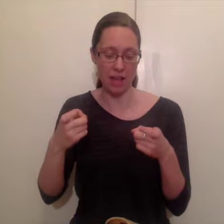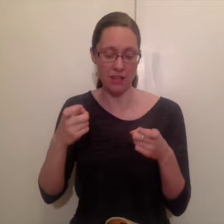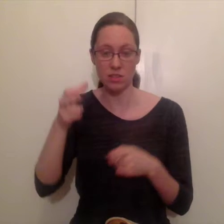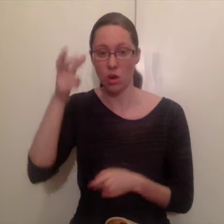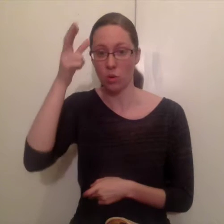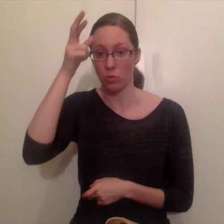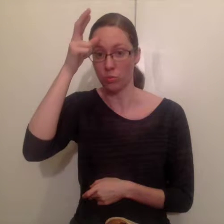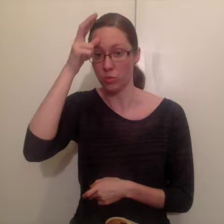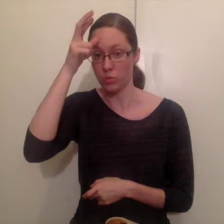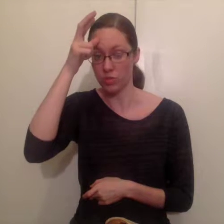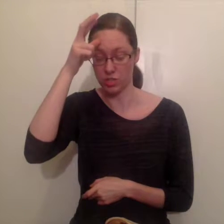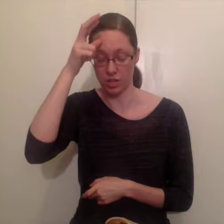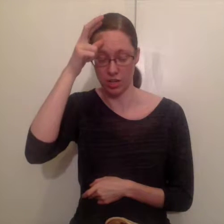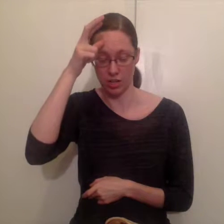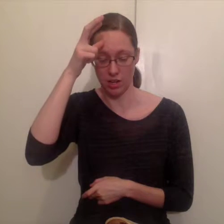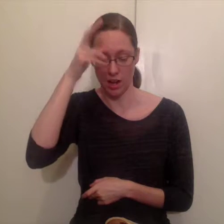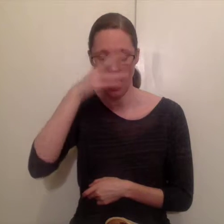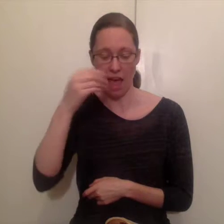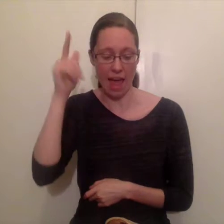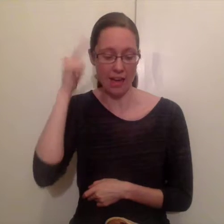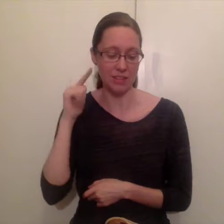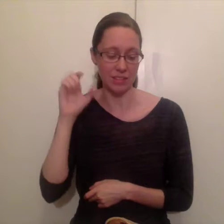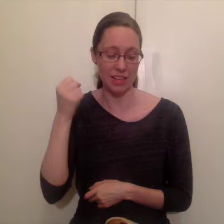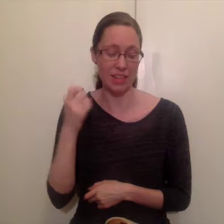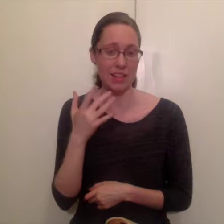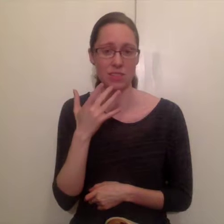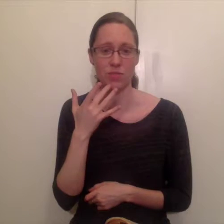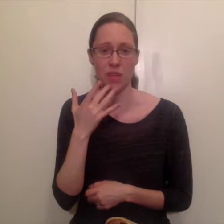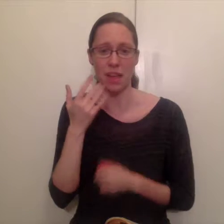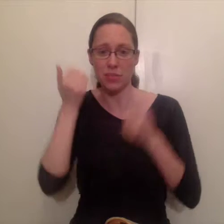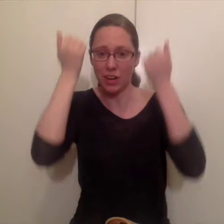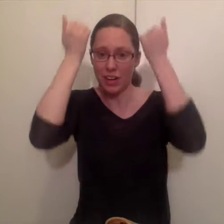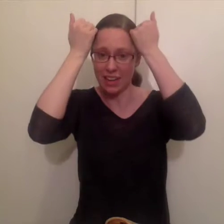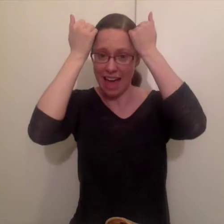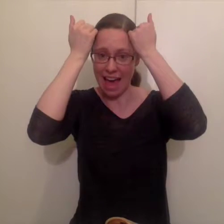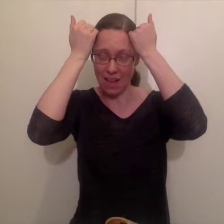prize rooster and Leah's favorite calf.